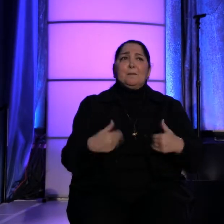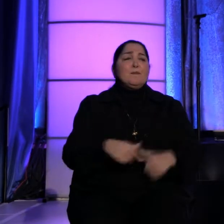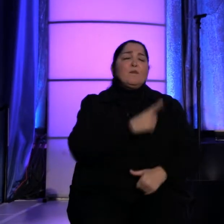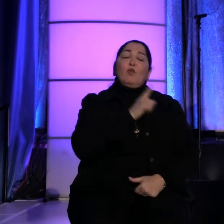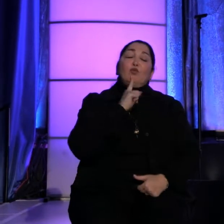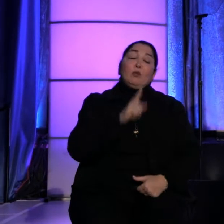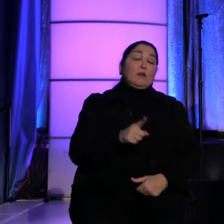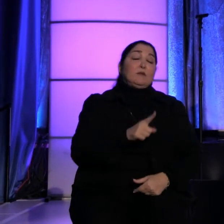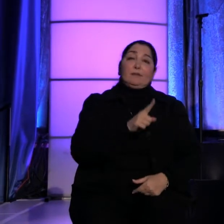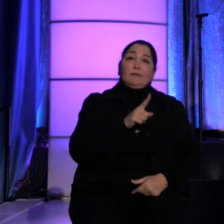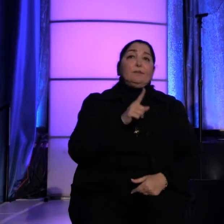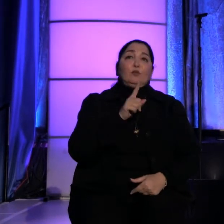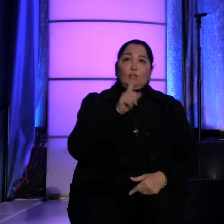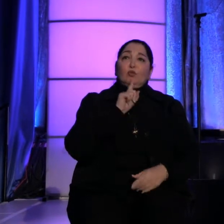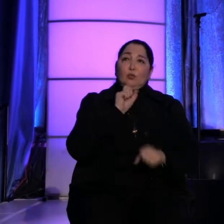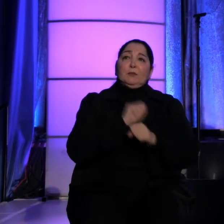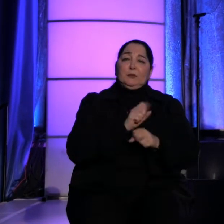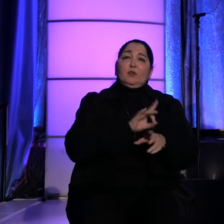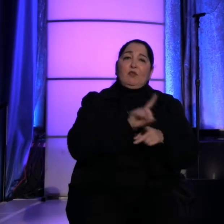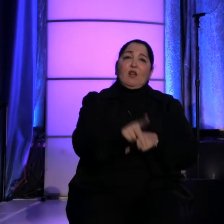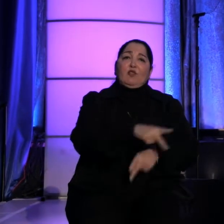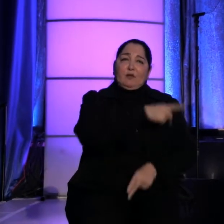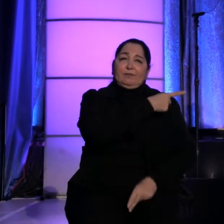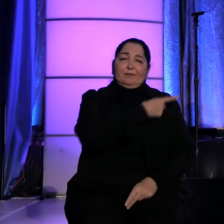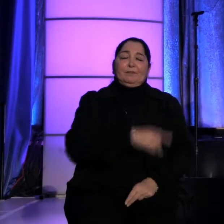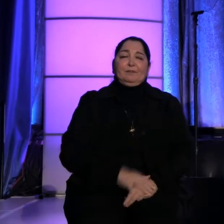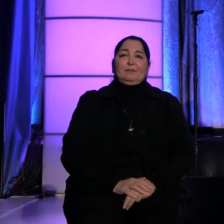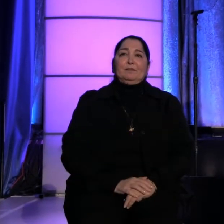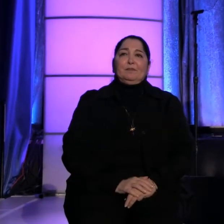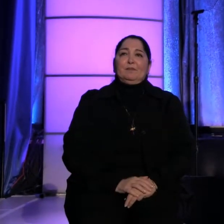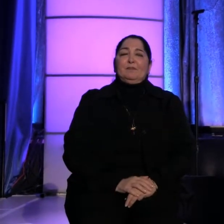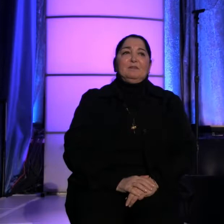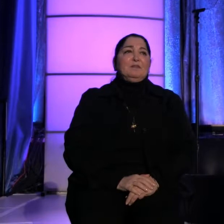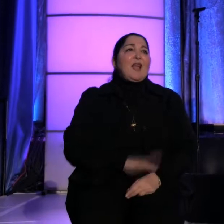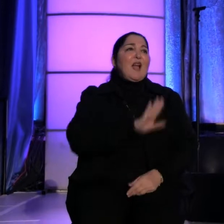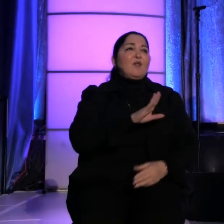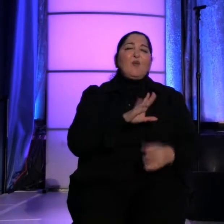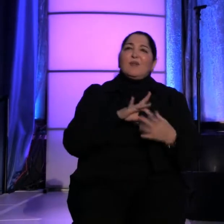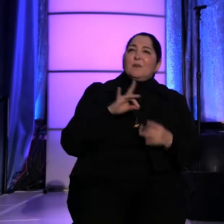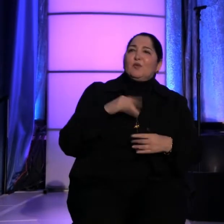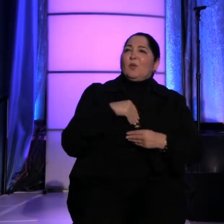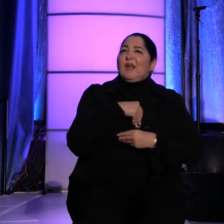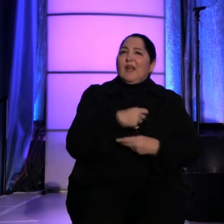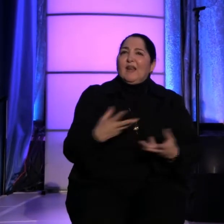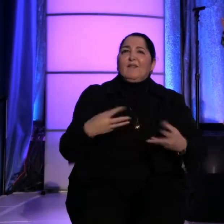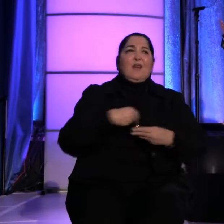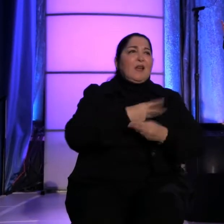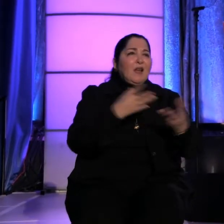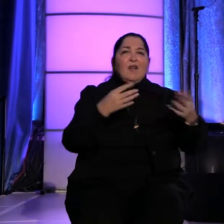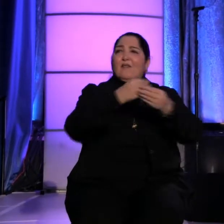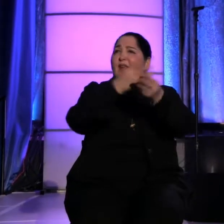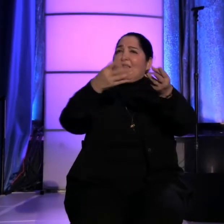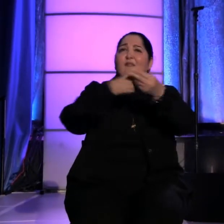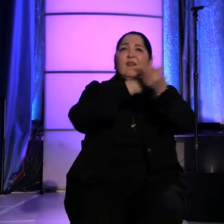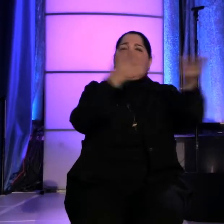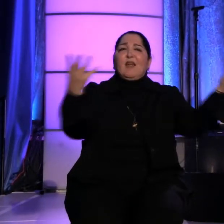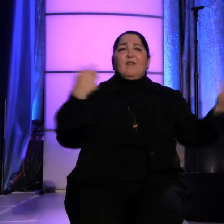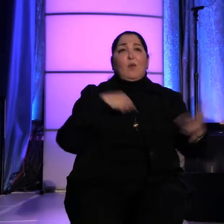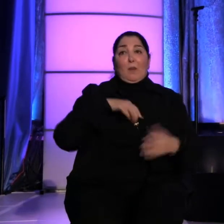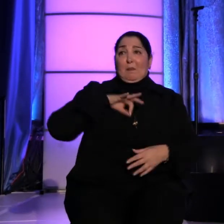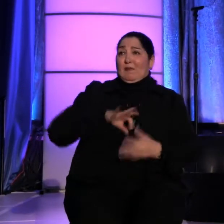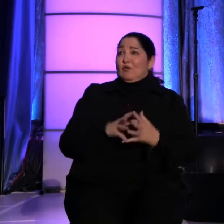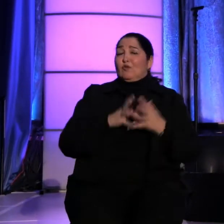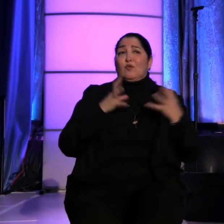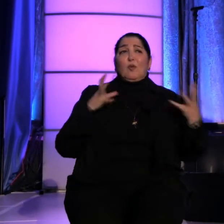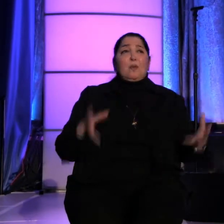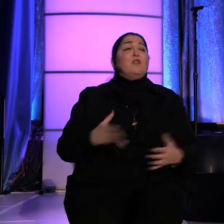pro, and we all benefit from so much in your spirit of giving that you give to all of us here with your programs